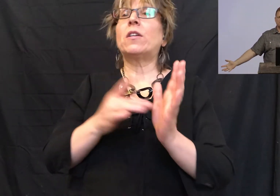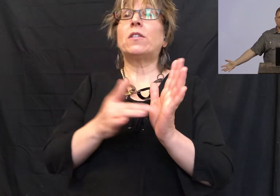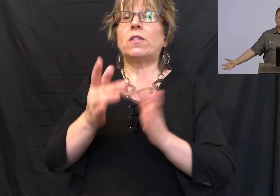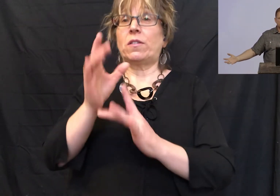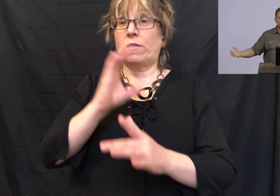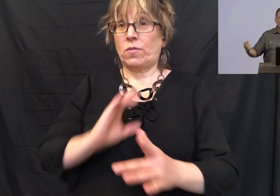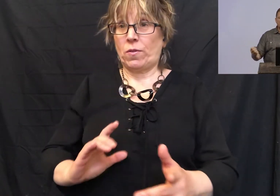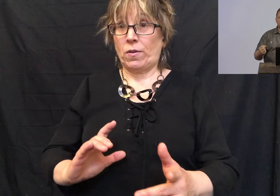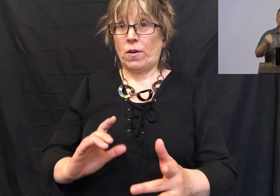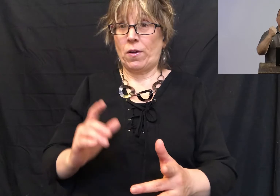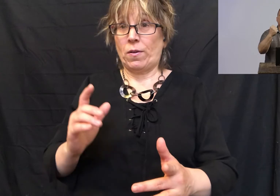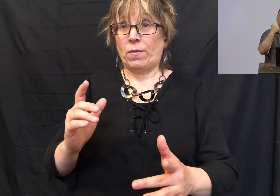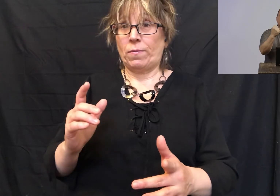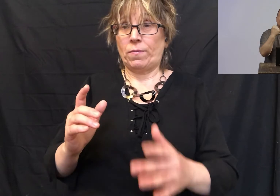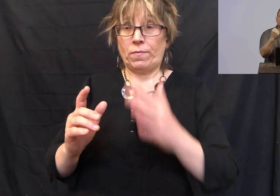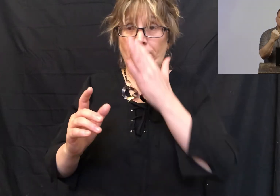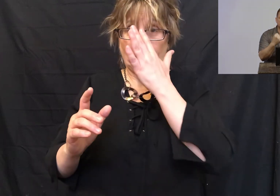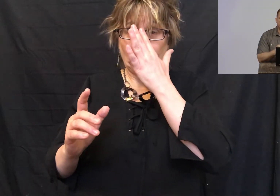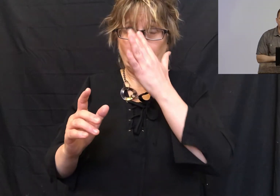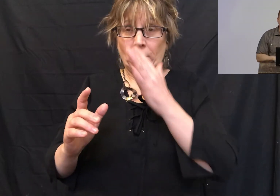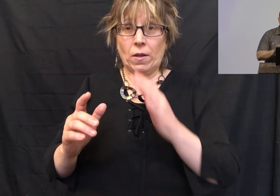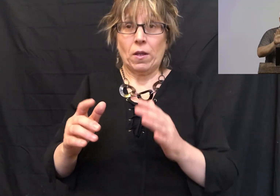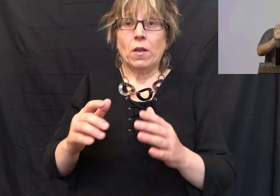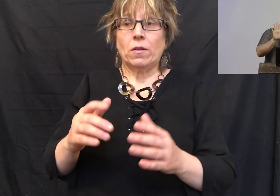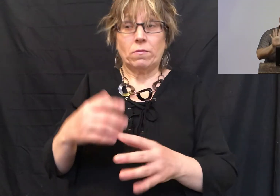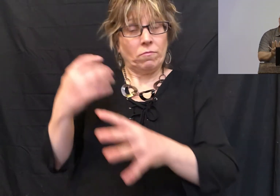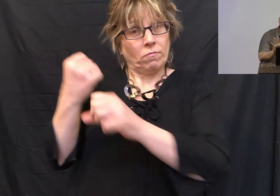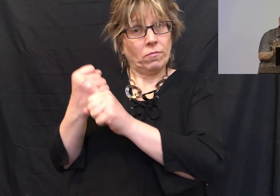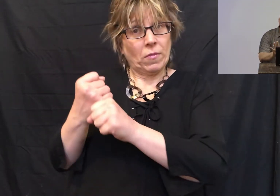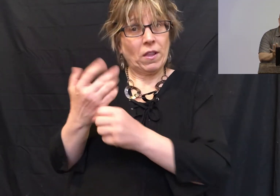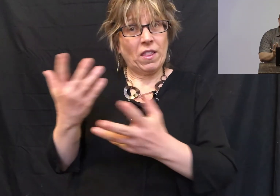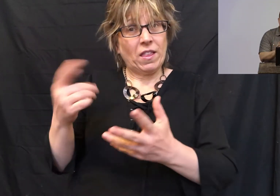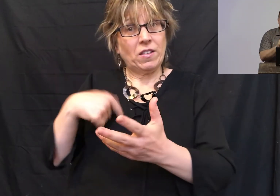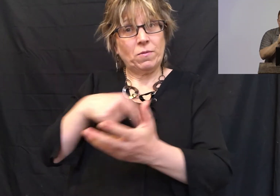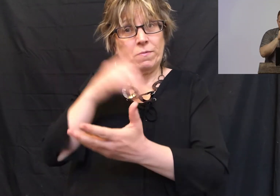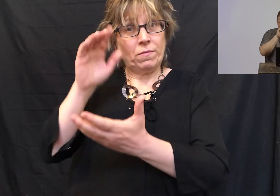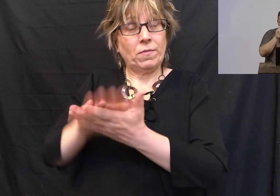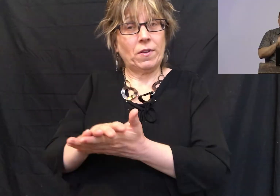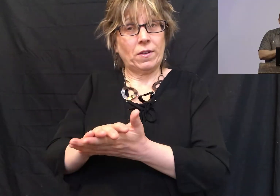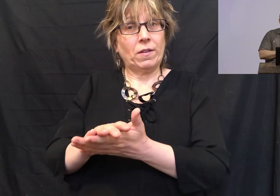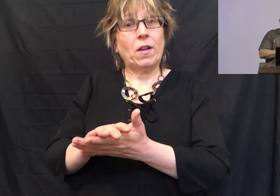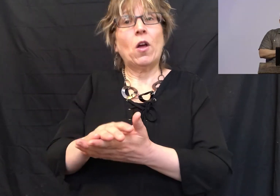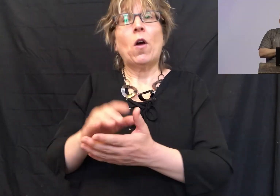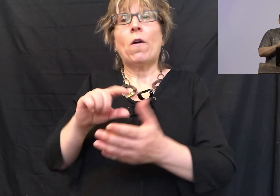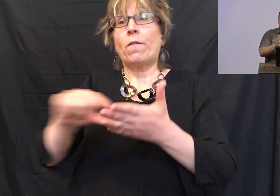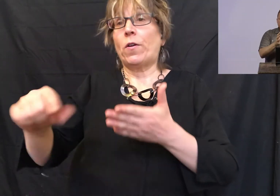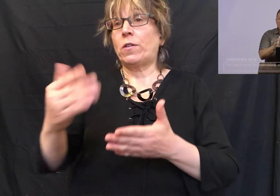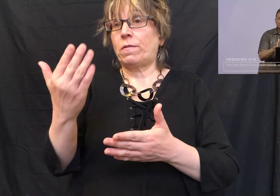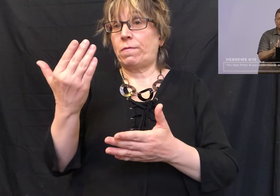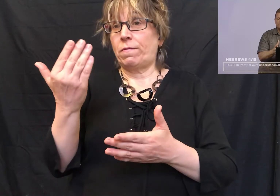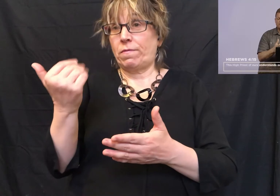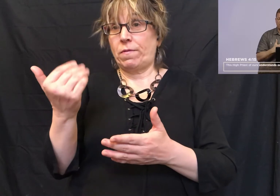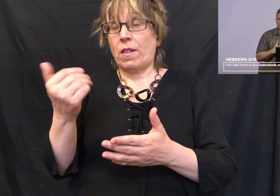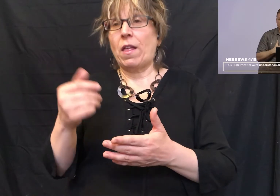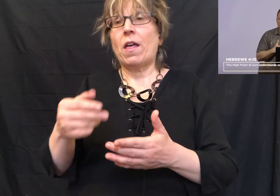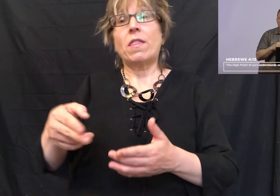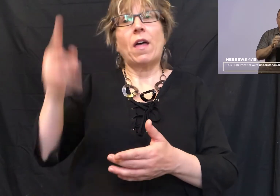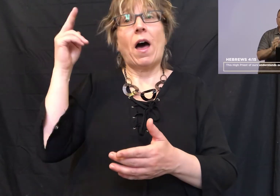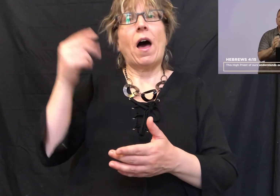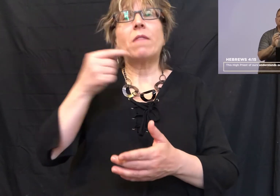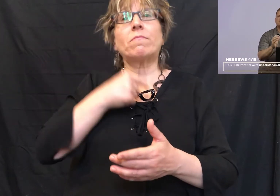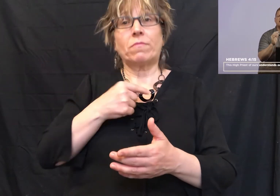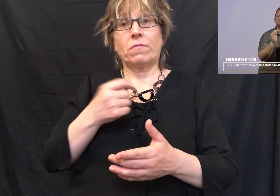Christ, since we have him, let's hold firmly to what we believe. Now watch what he says next. Verse 15. This high priest of